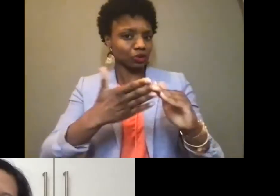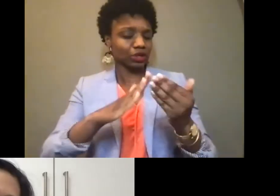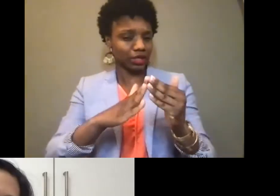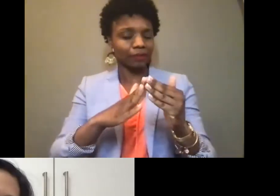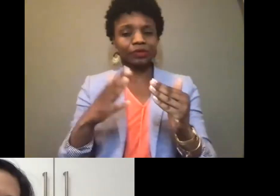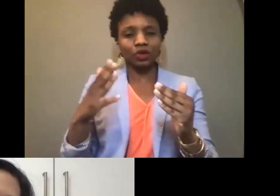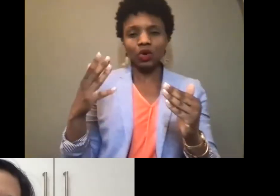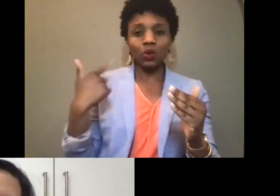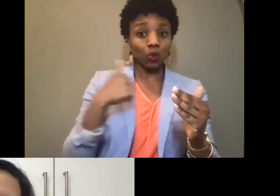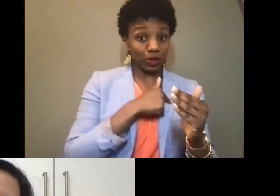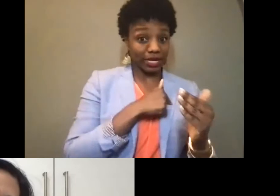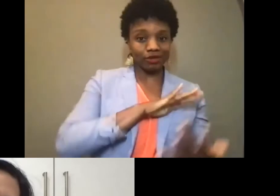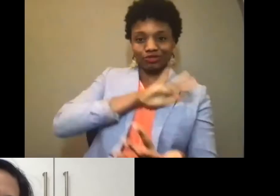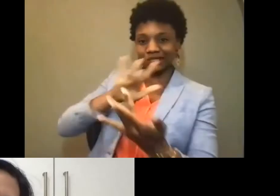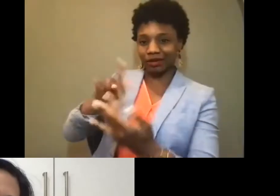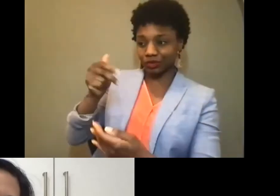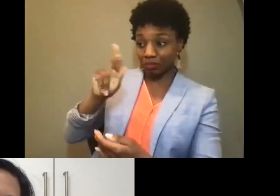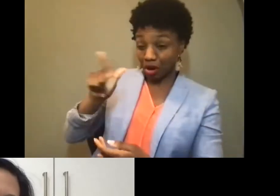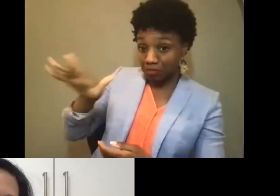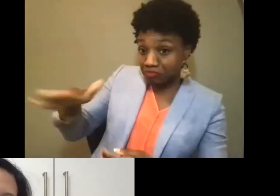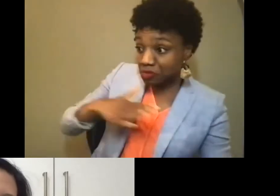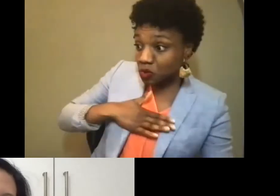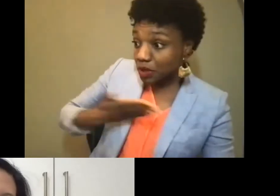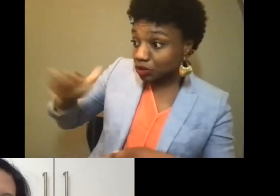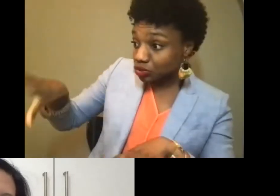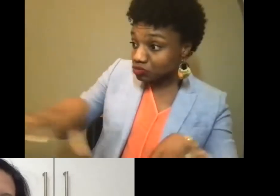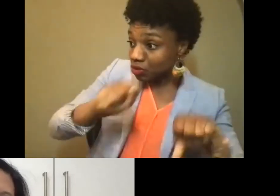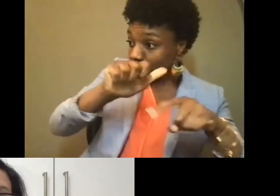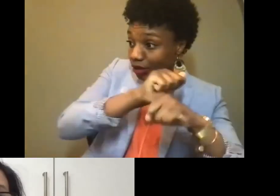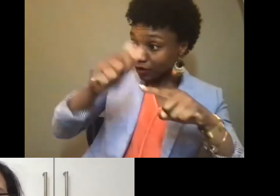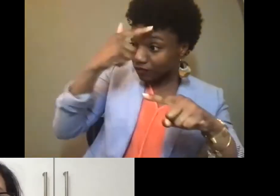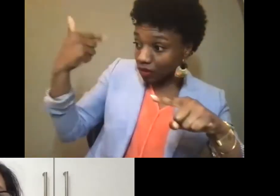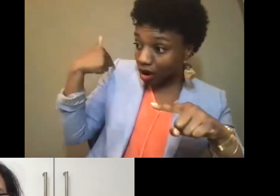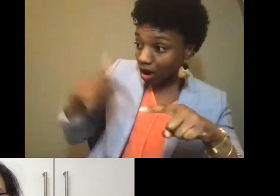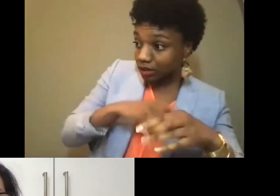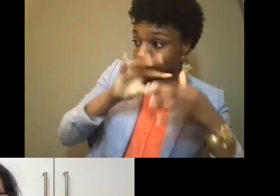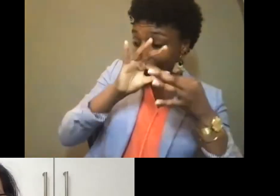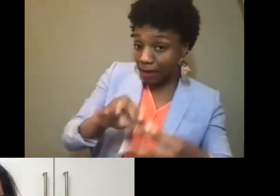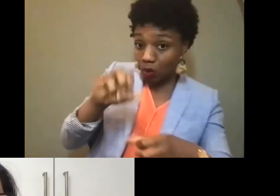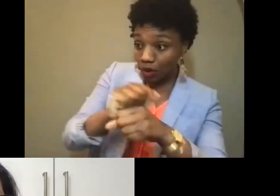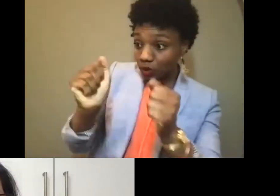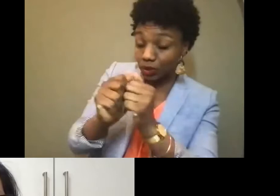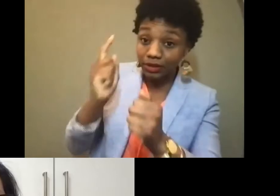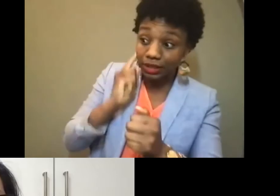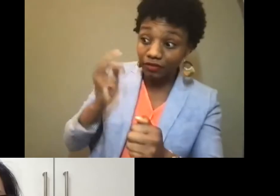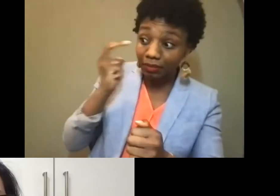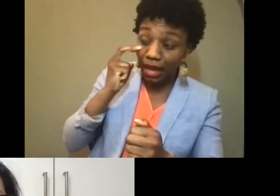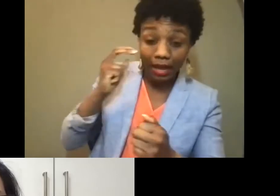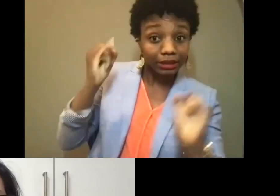out to Paul to see if he would be willing to do a training about working with deafblind individuals, and this training is for